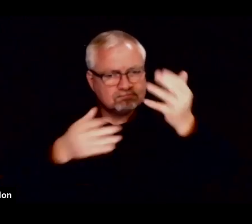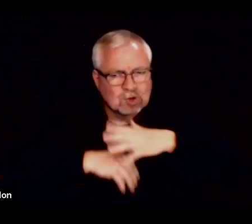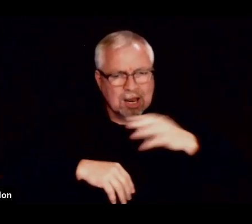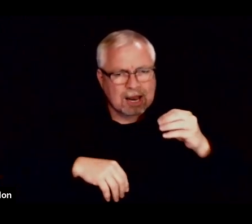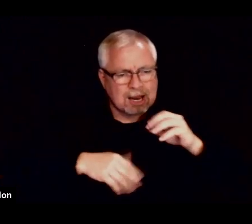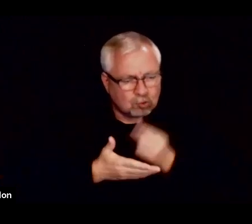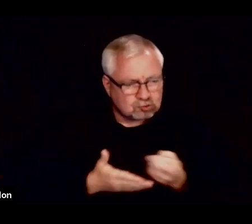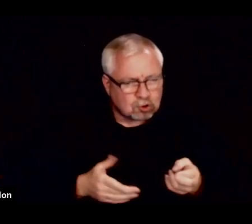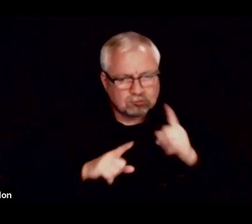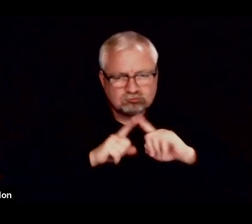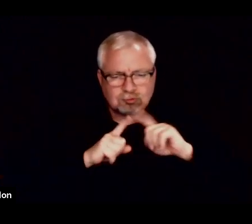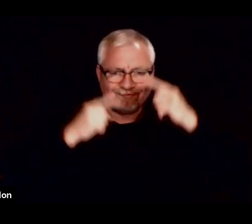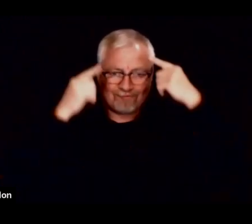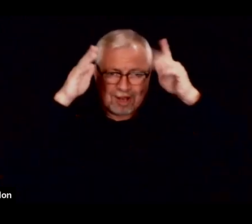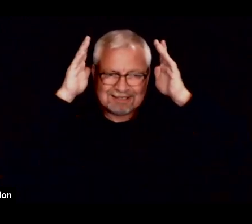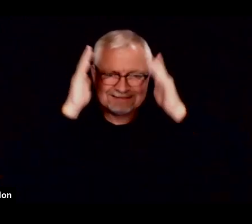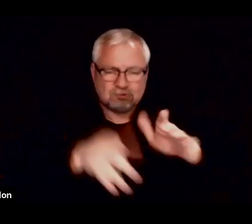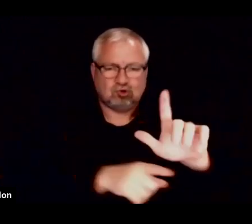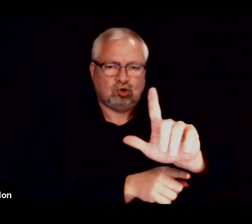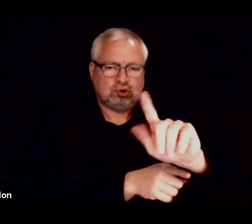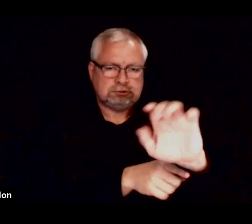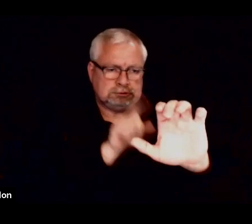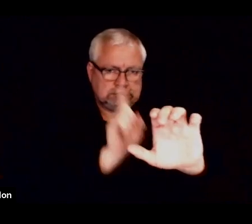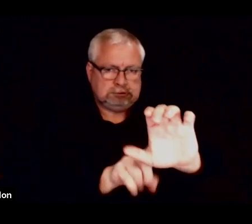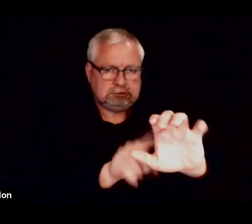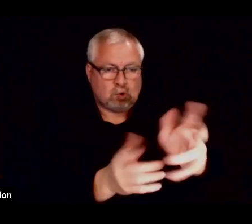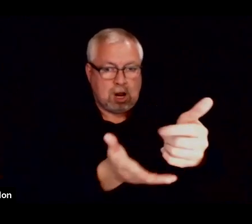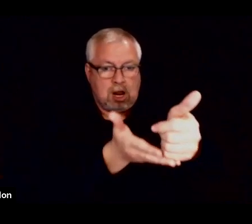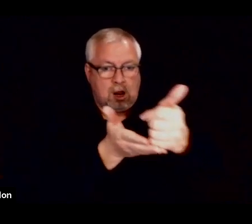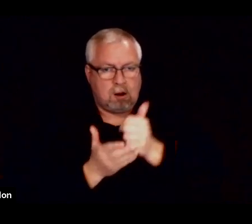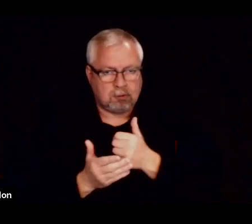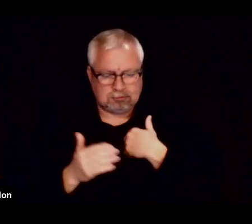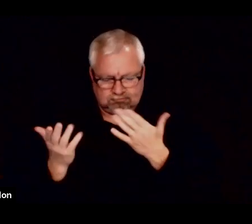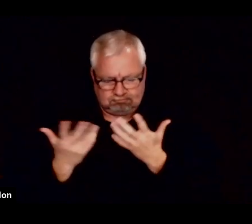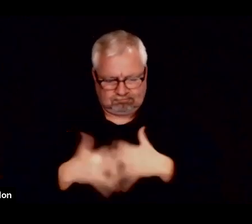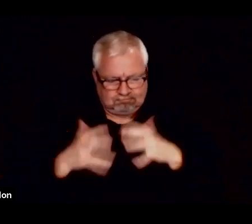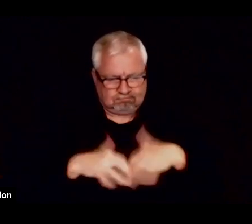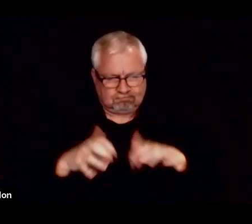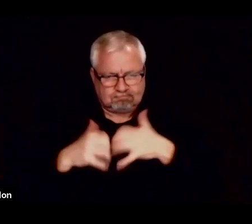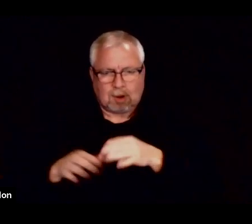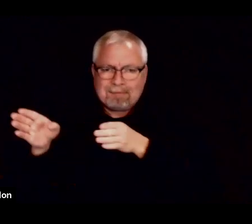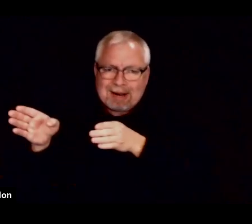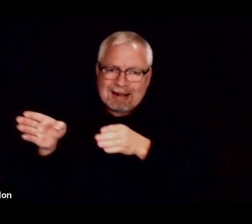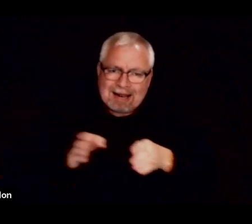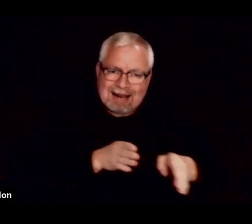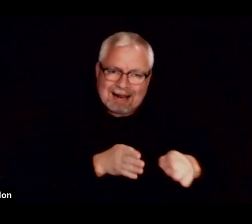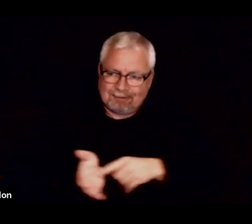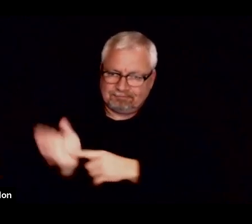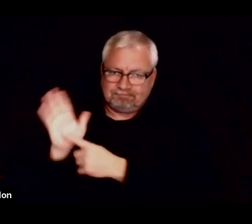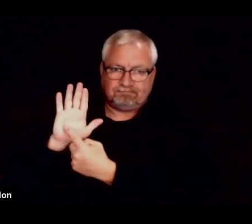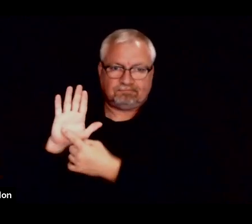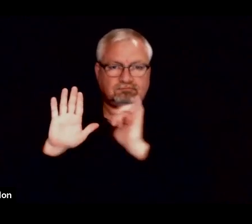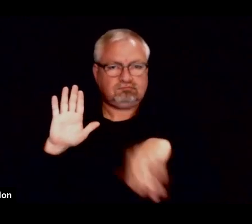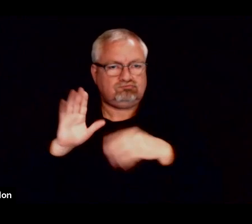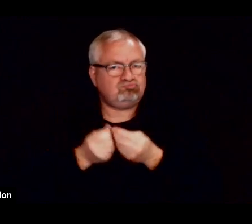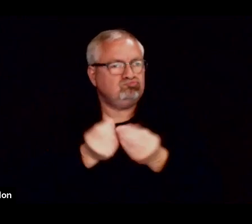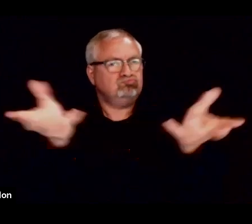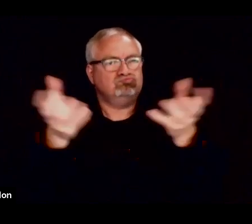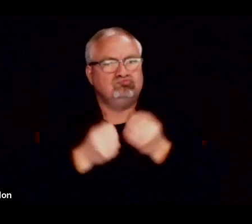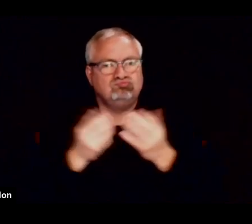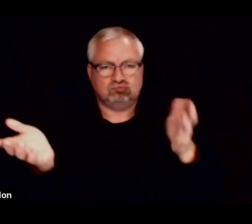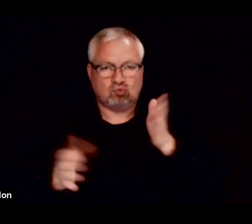help strengthen the plans that they have in place. And this has been distributed to more than 2,500 facilities